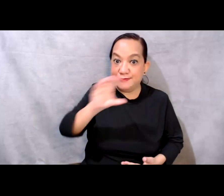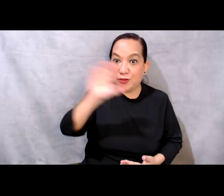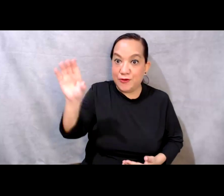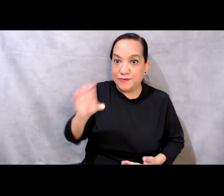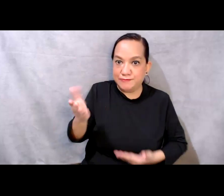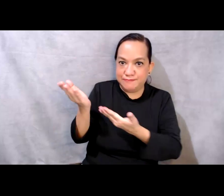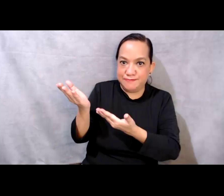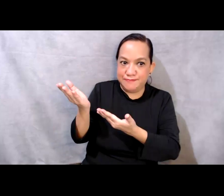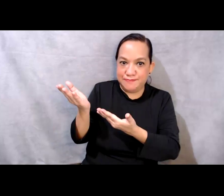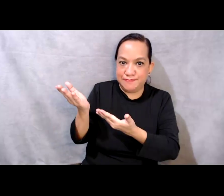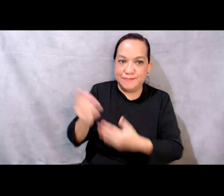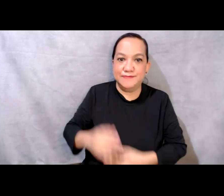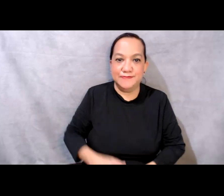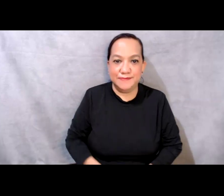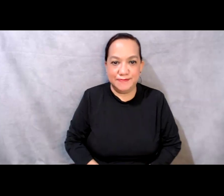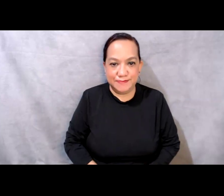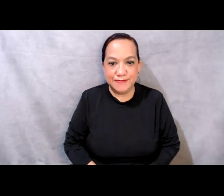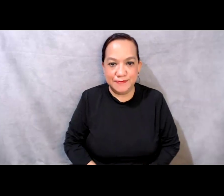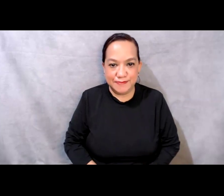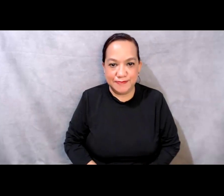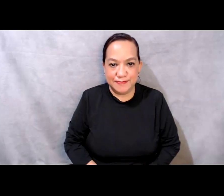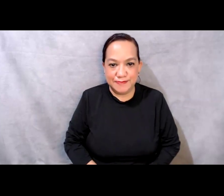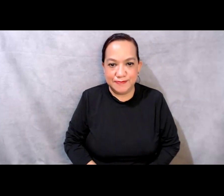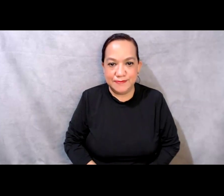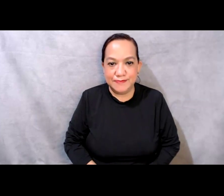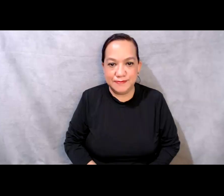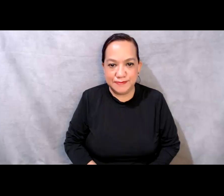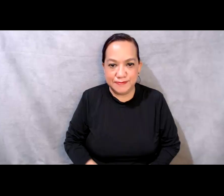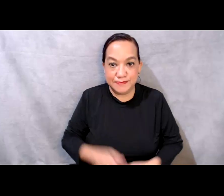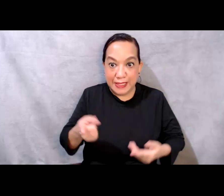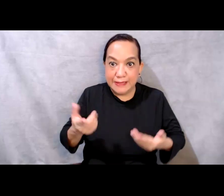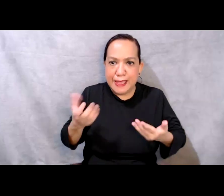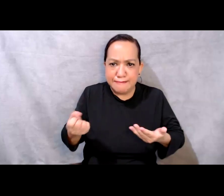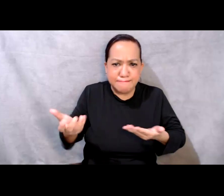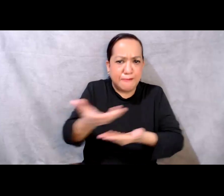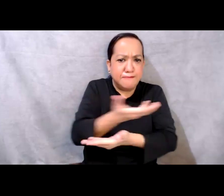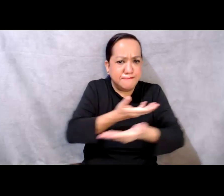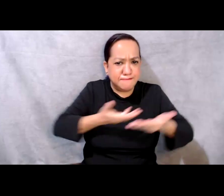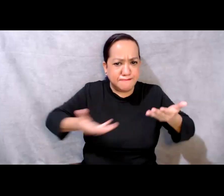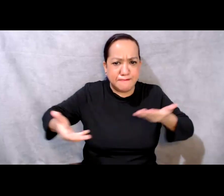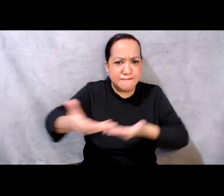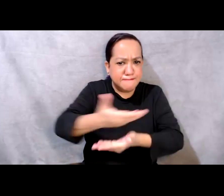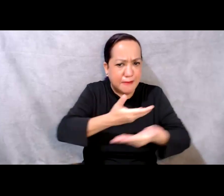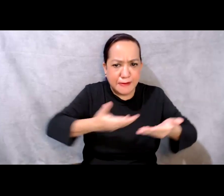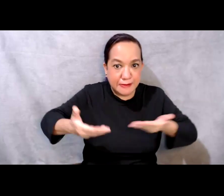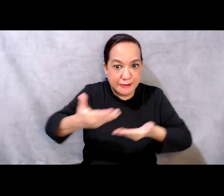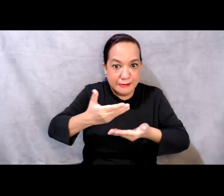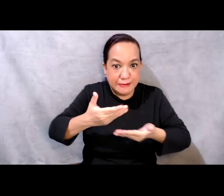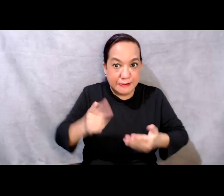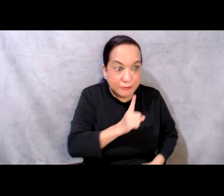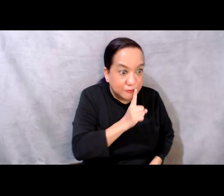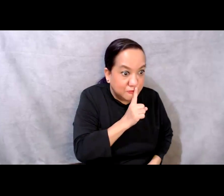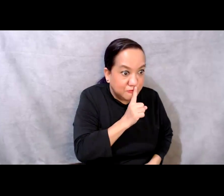if meaningful consultations and information disclosure is not done aiming affected